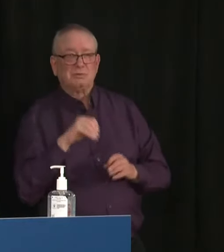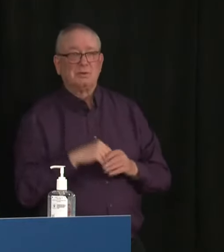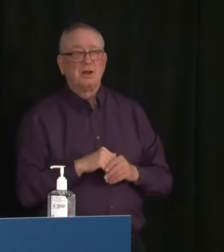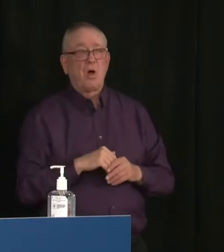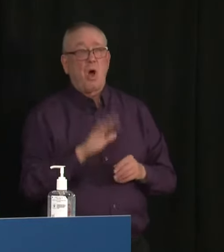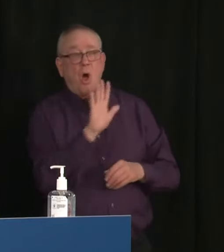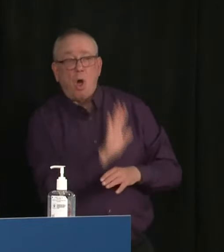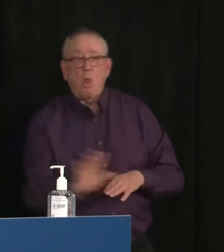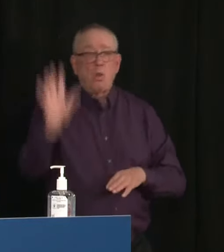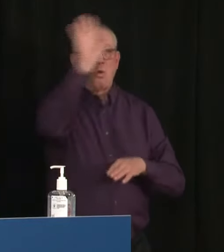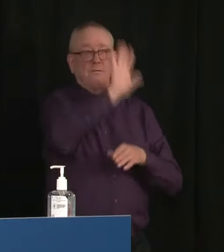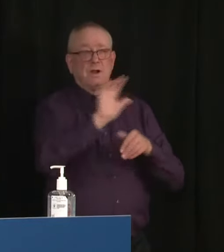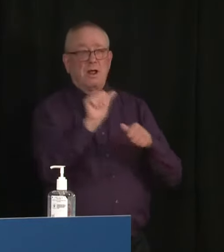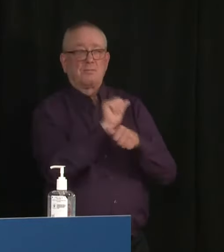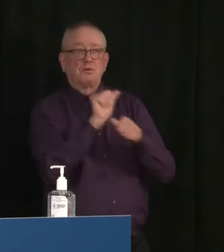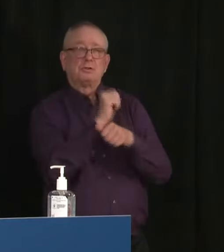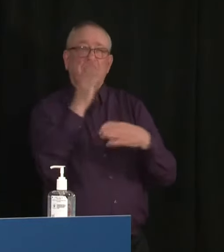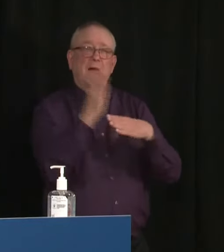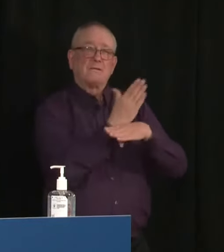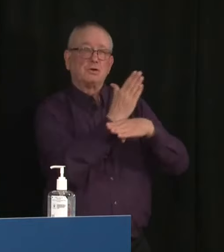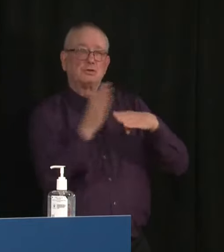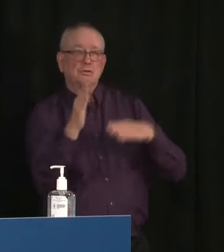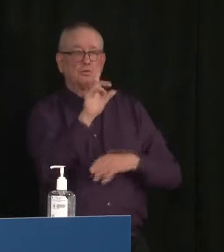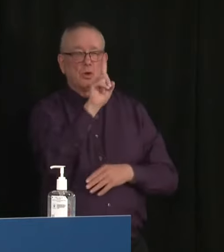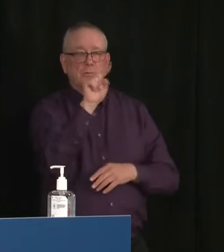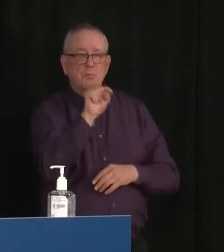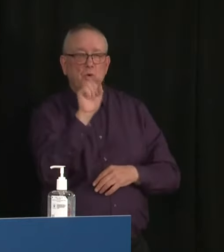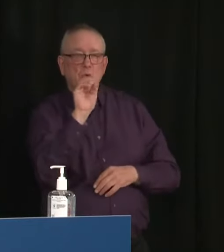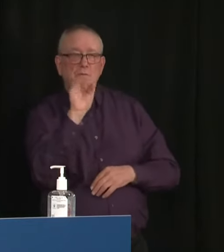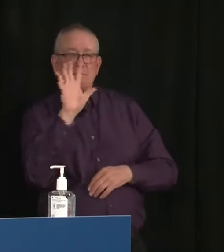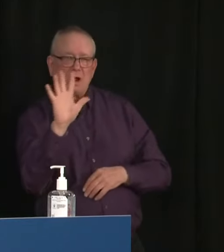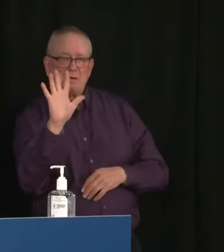the decline from 1.06 to 0.98 for